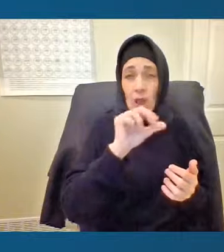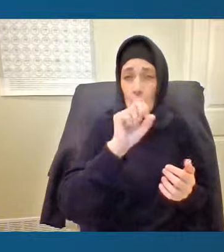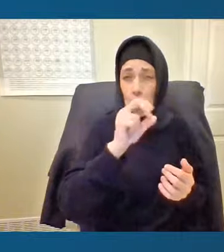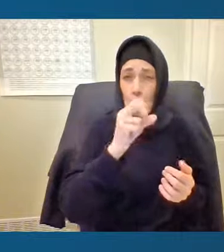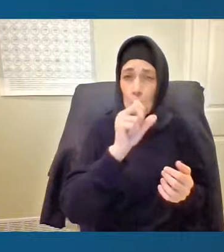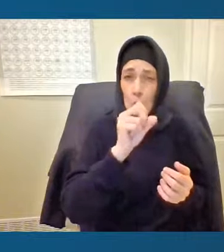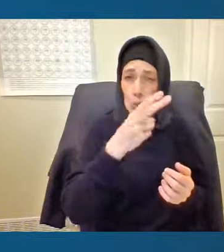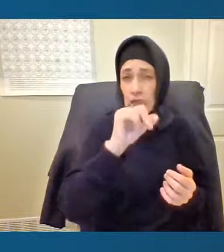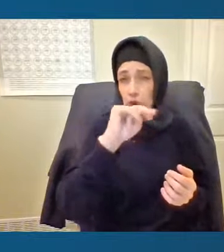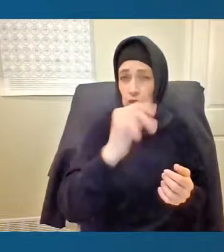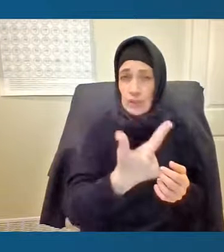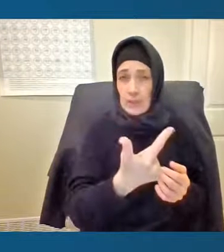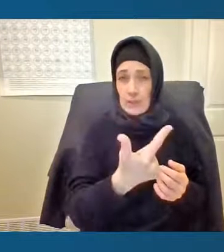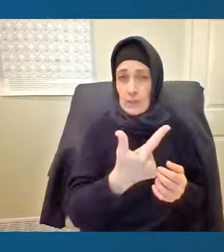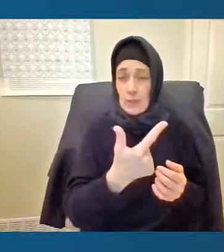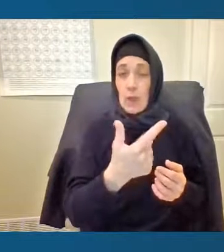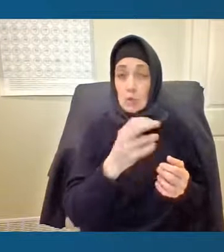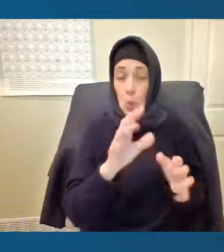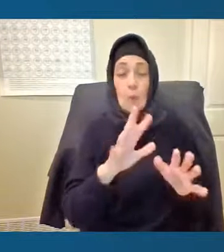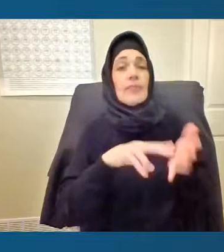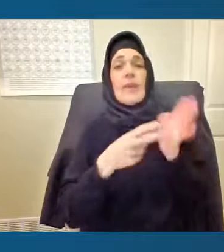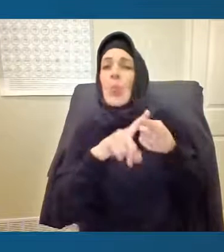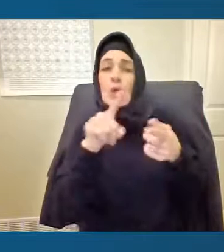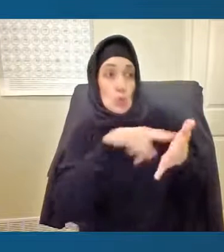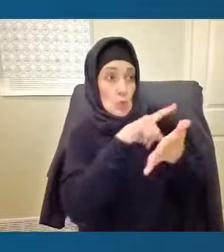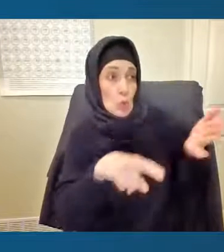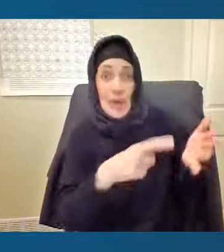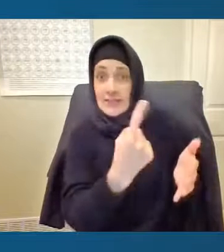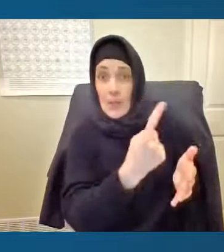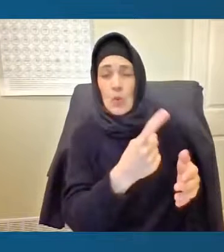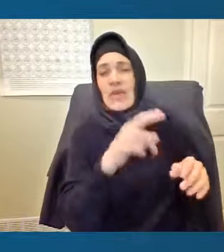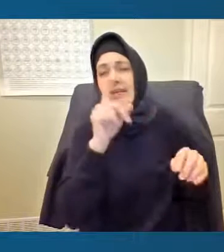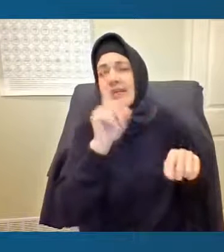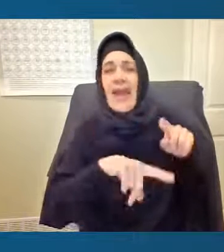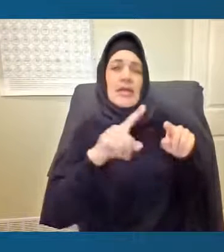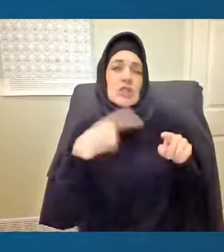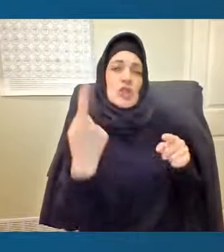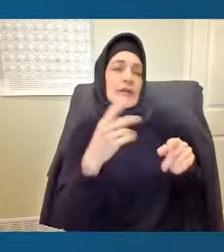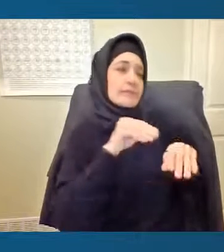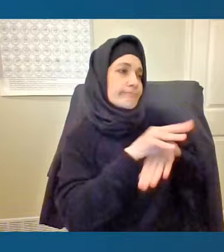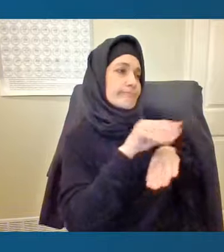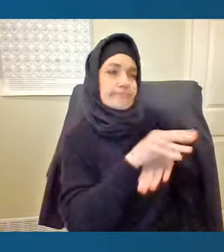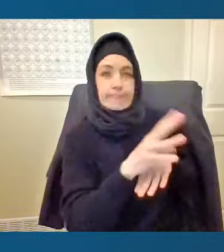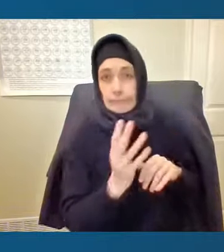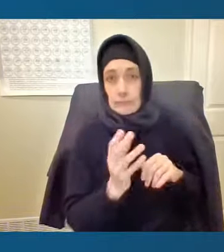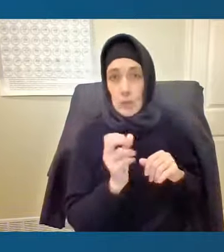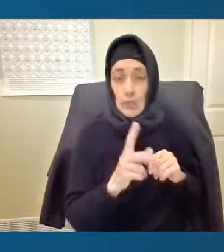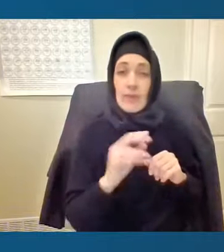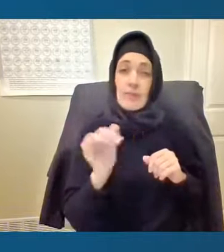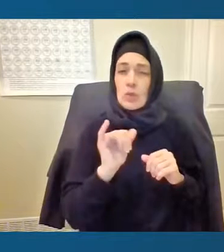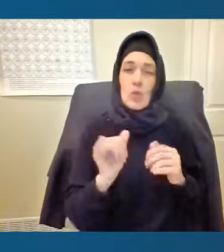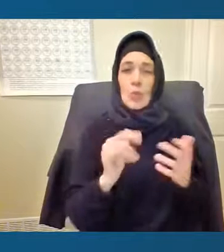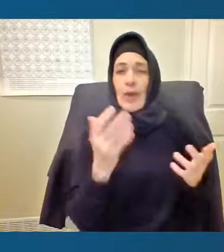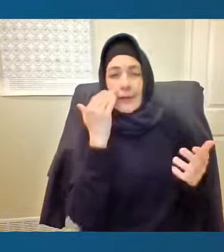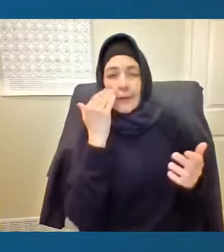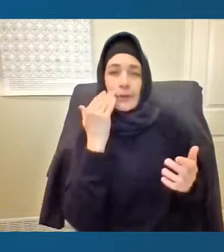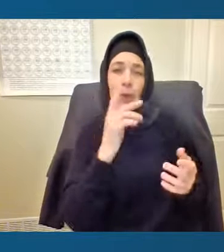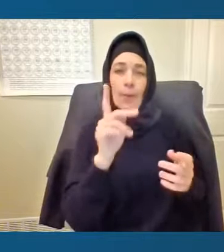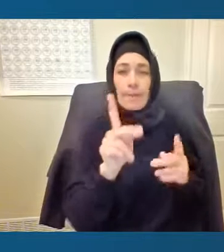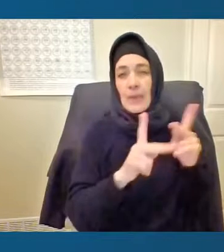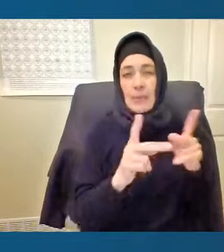like, you know, brothers be telling me stories, sisters be telling me stories. Like auntie just walked up to me and was like, yo, pull that down,